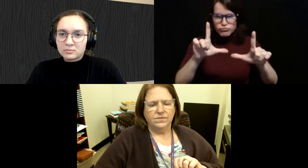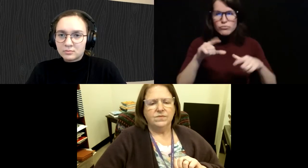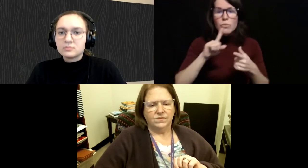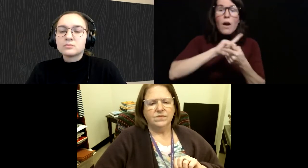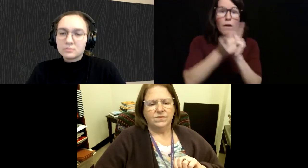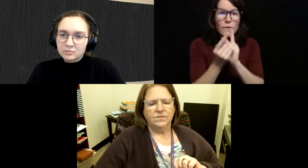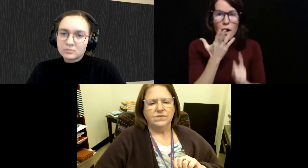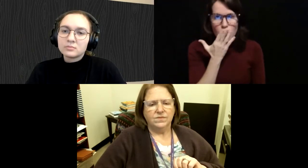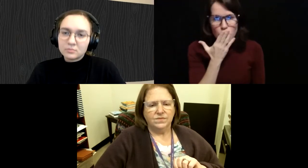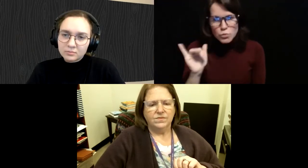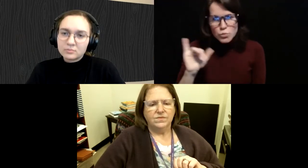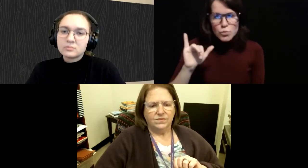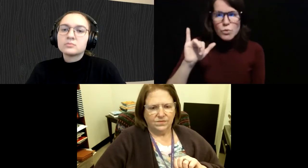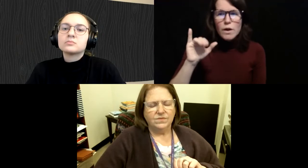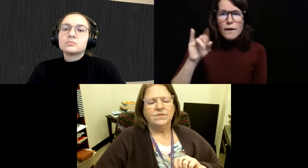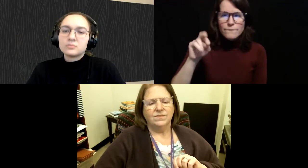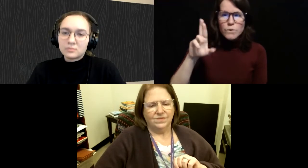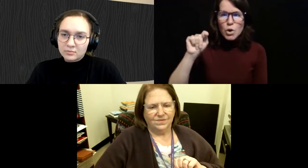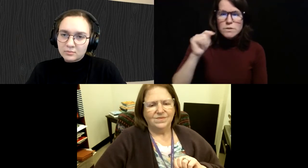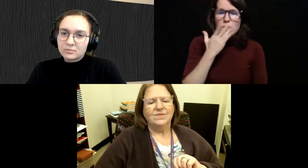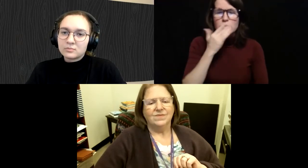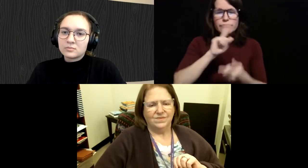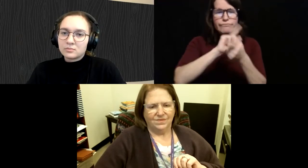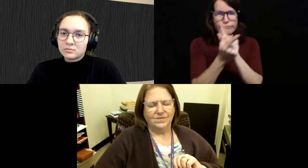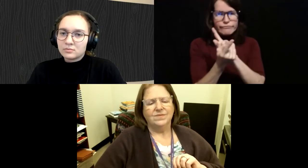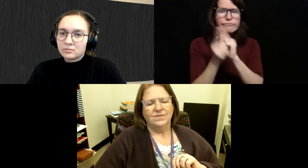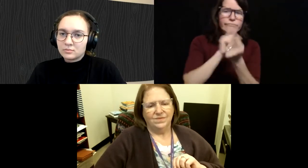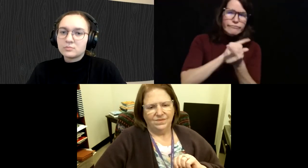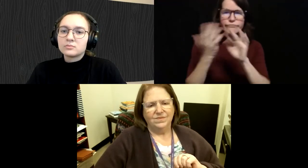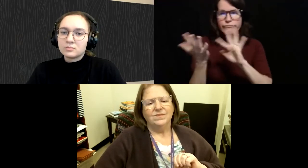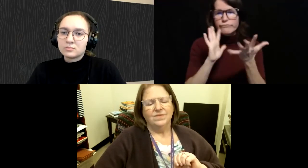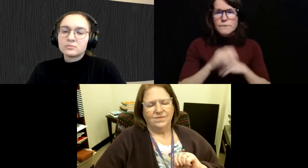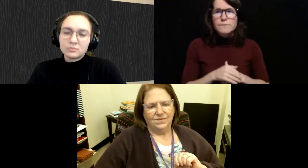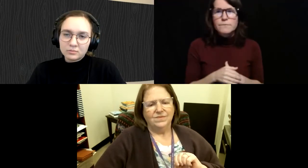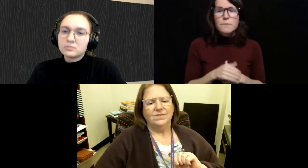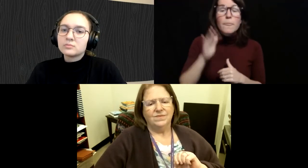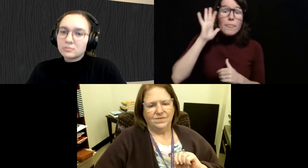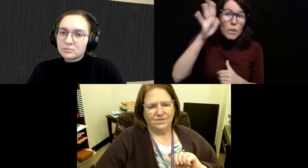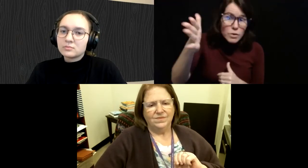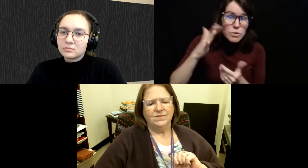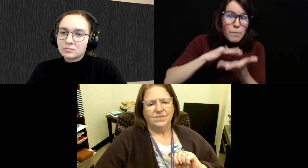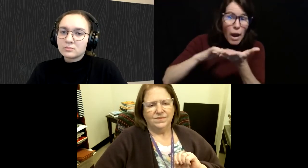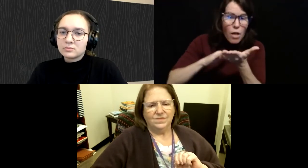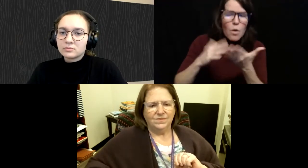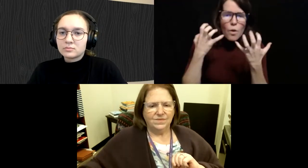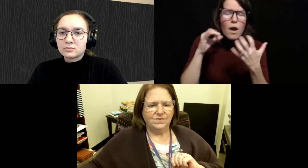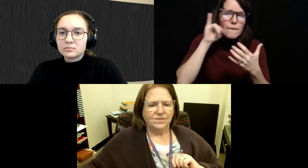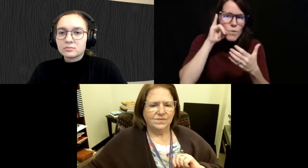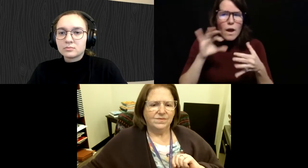So I'm able to zoom in and out. I also change the colors of the background and change the colors of the font to accommodate my needs. And